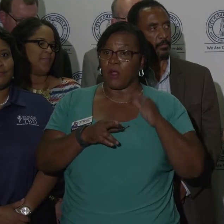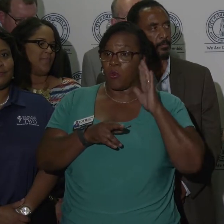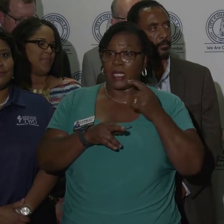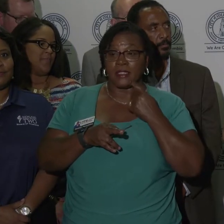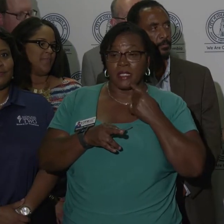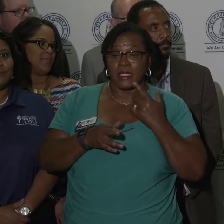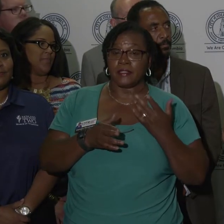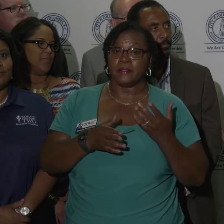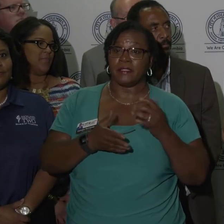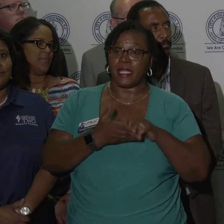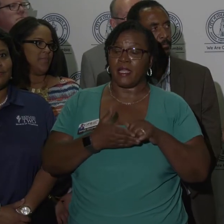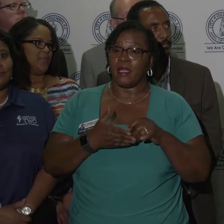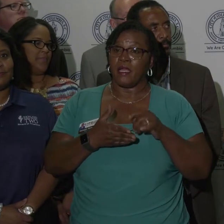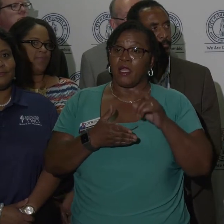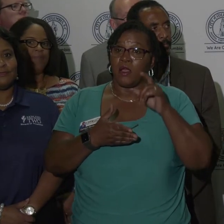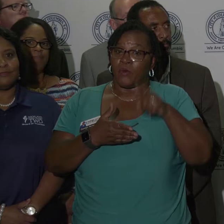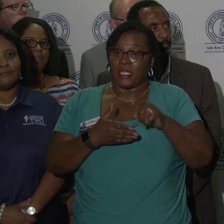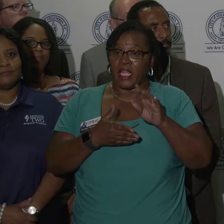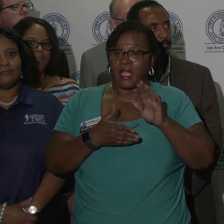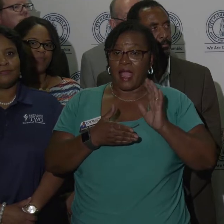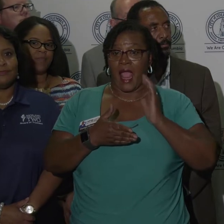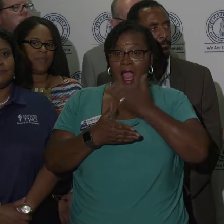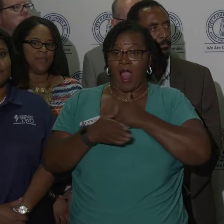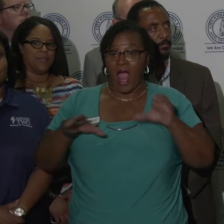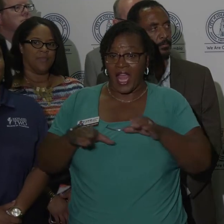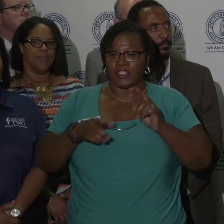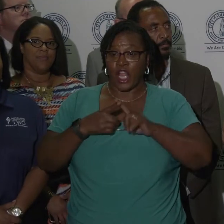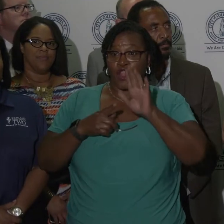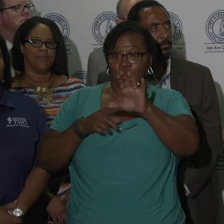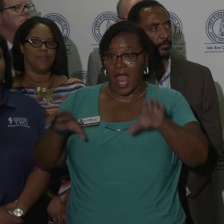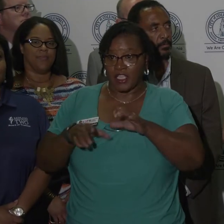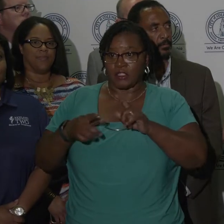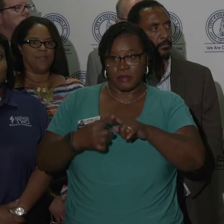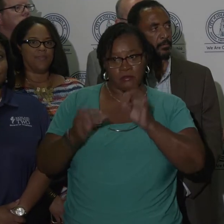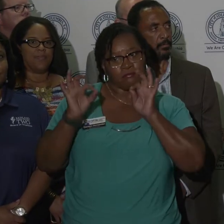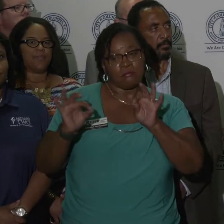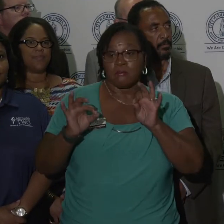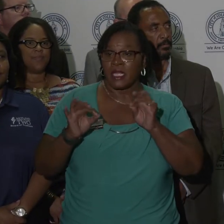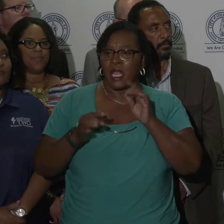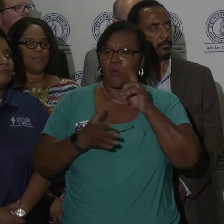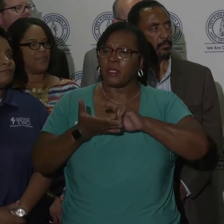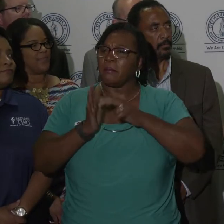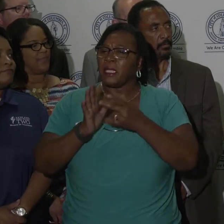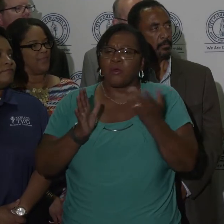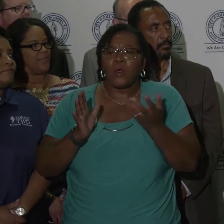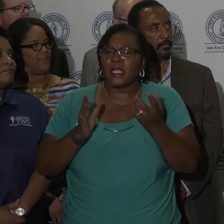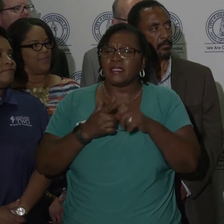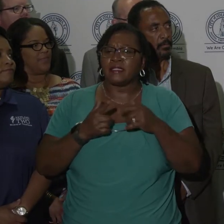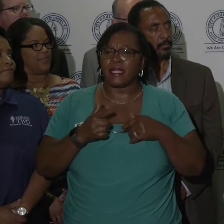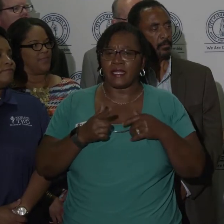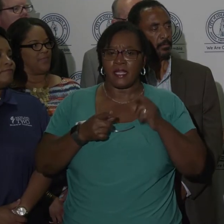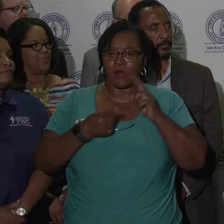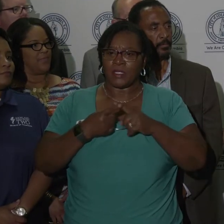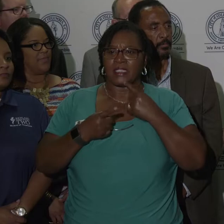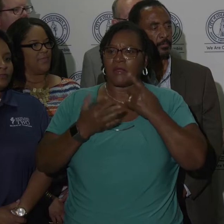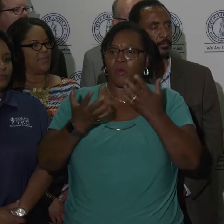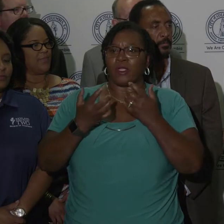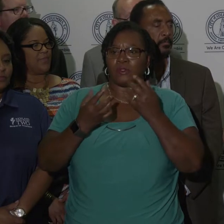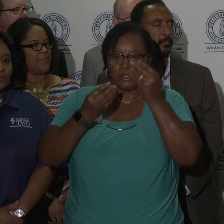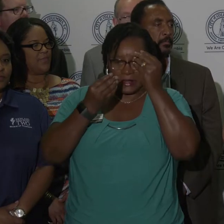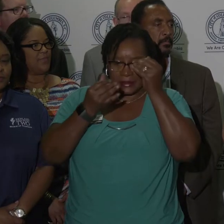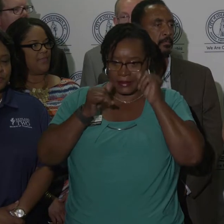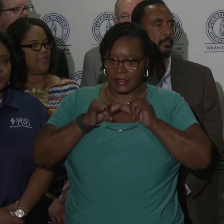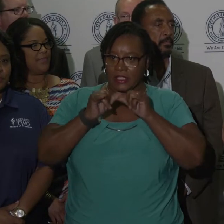is that we need our actions and your actions to be spot on. And what we mean by that is that everybody said here, we want to stay